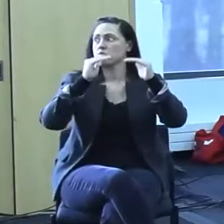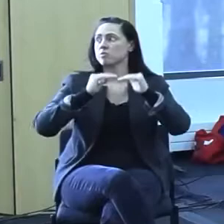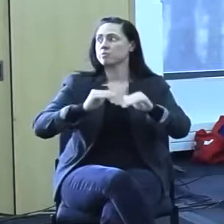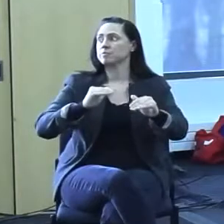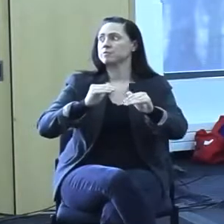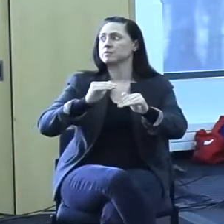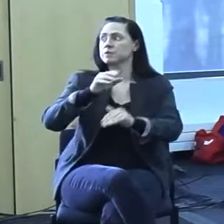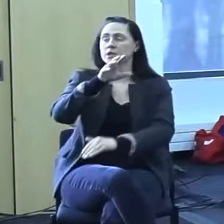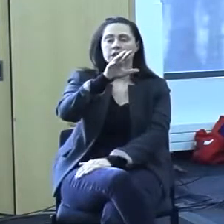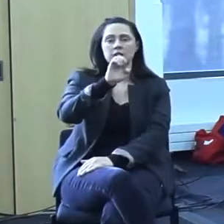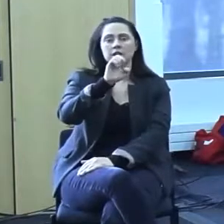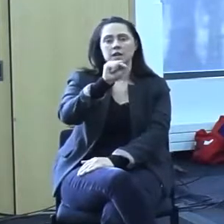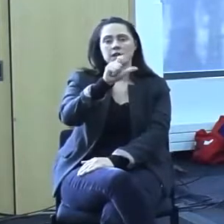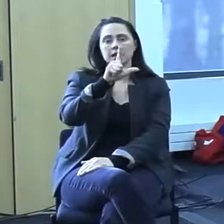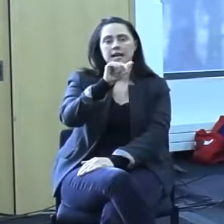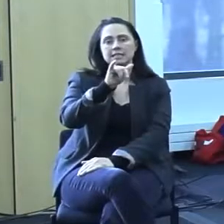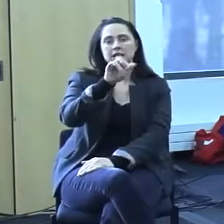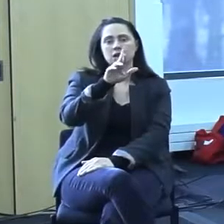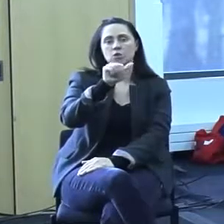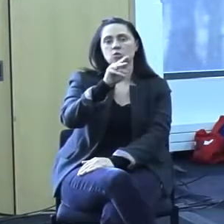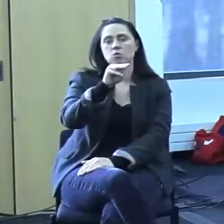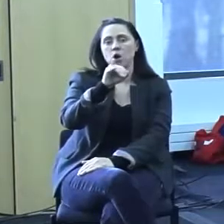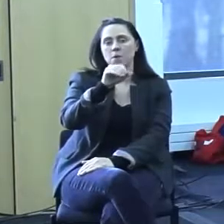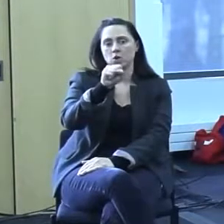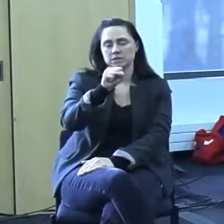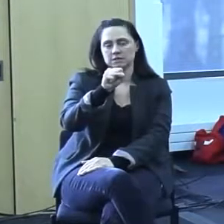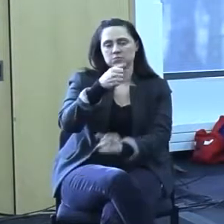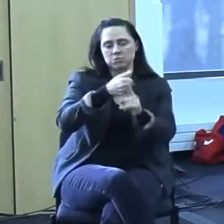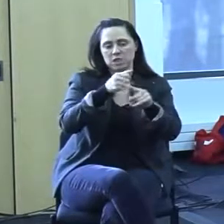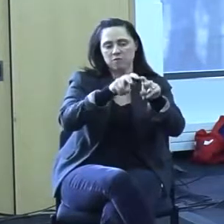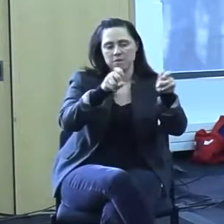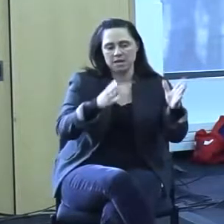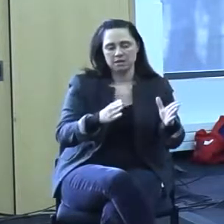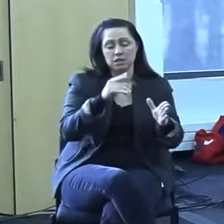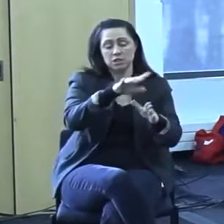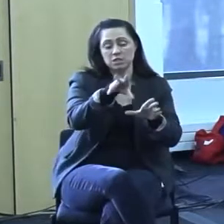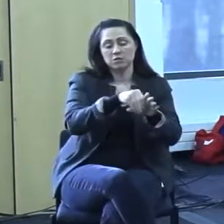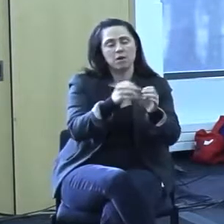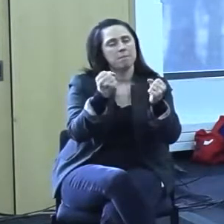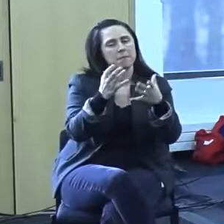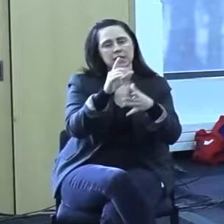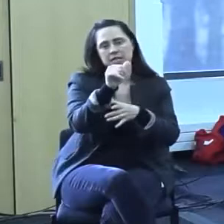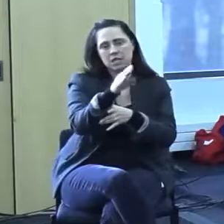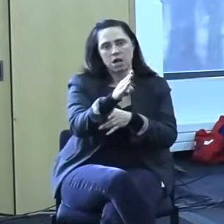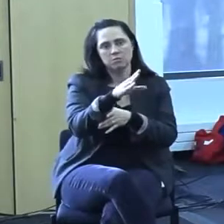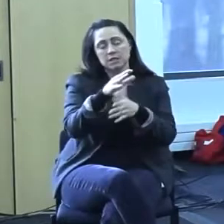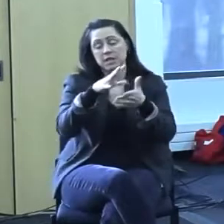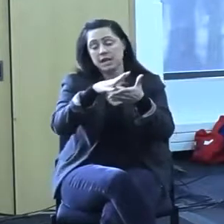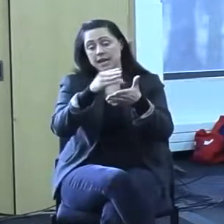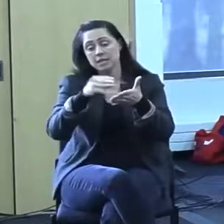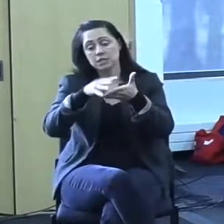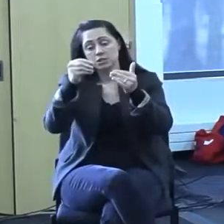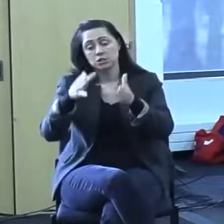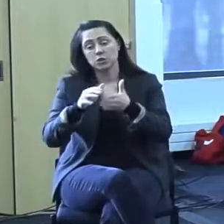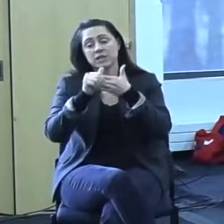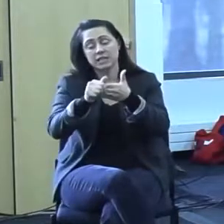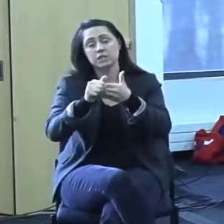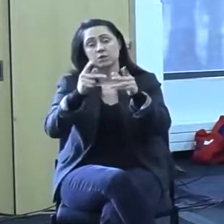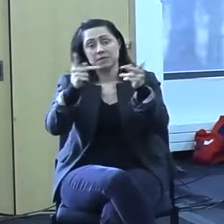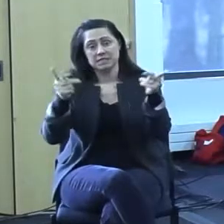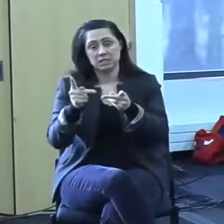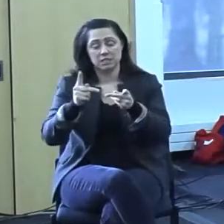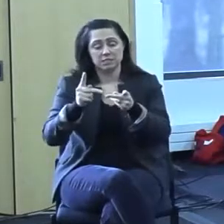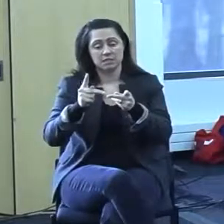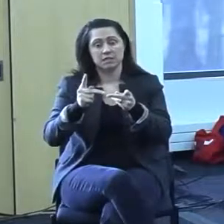Next, we have Esley Ramos as a student panelist. She has been involved in multiple clubs and student leadership positions across